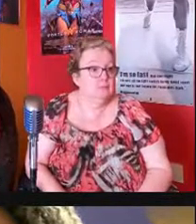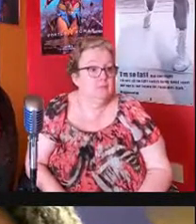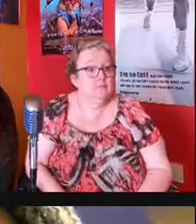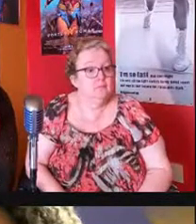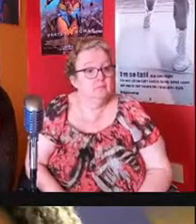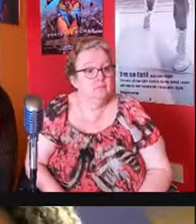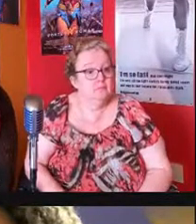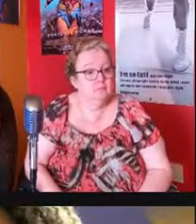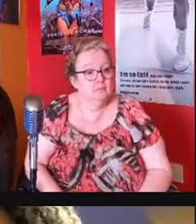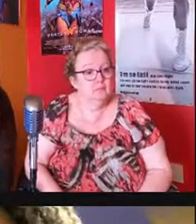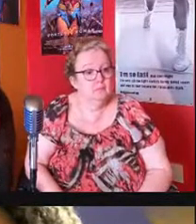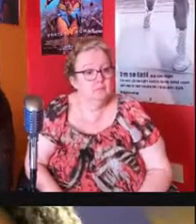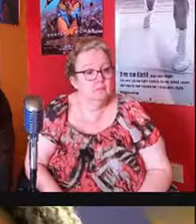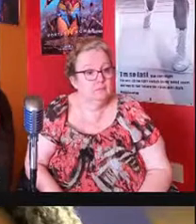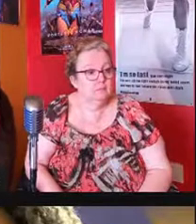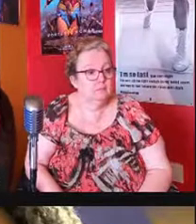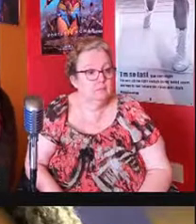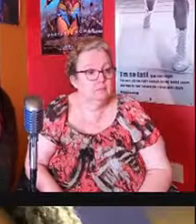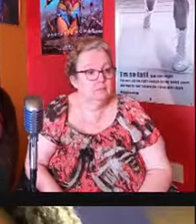world